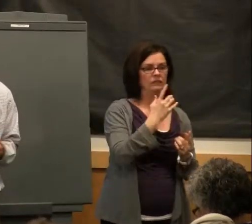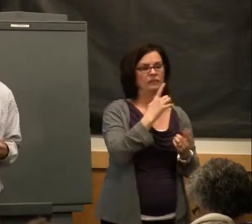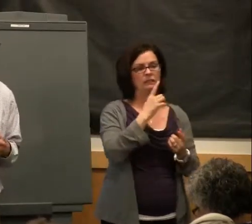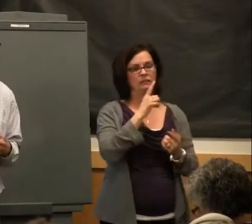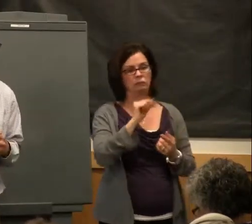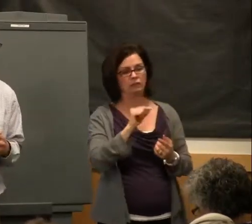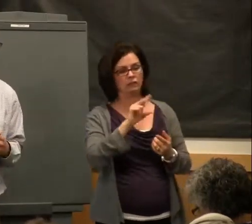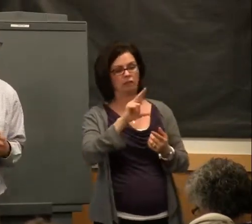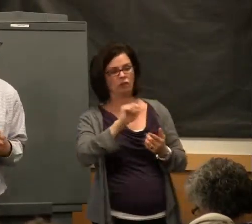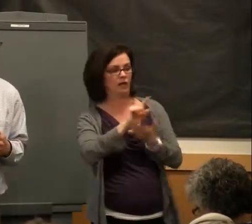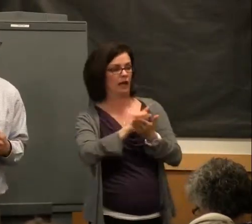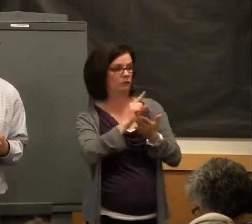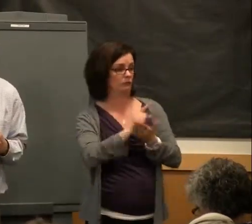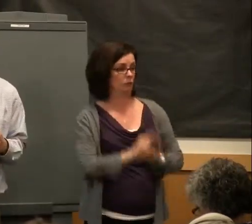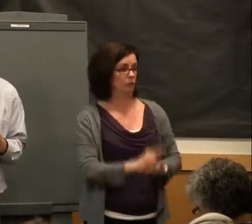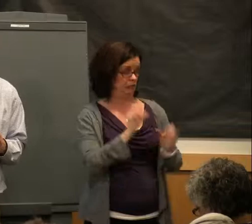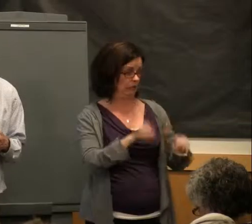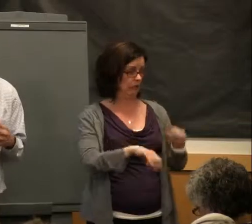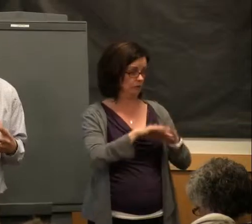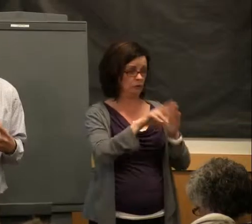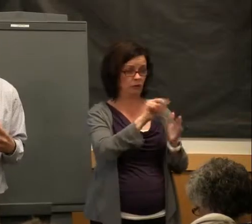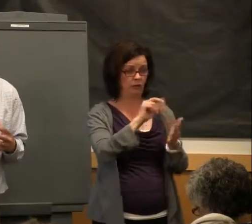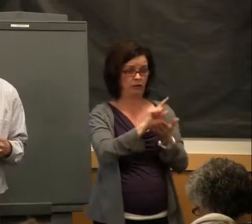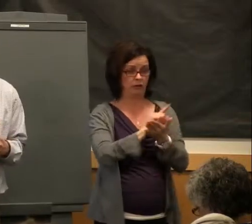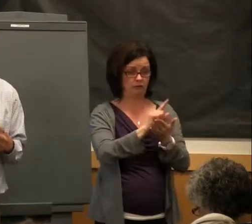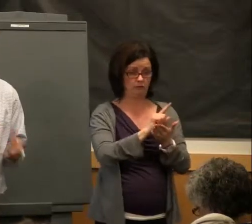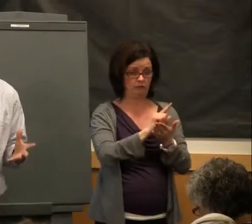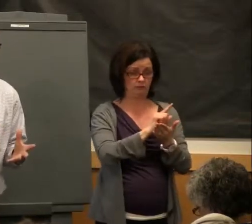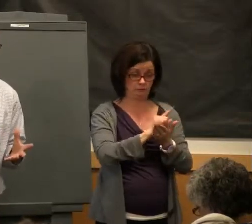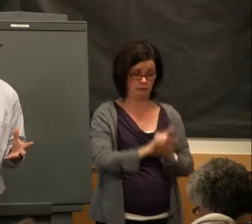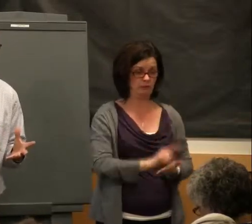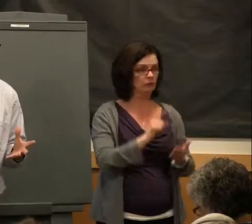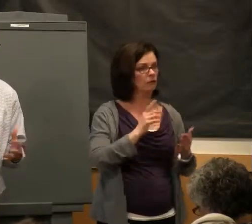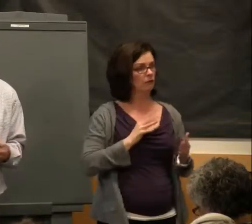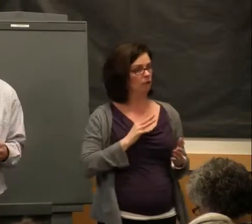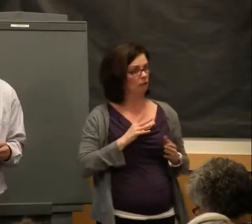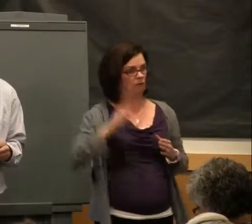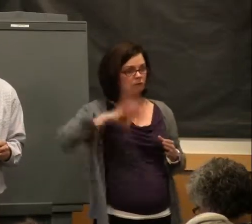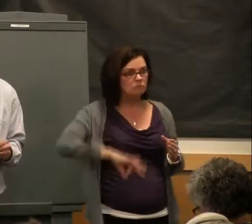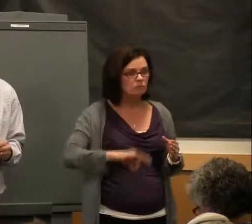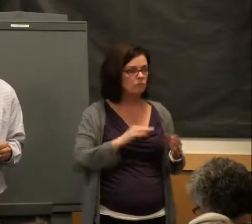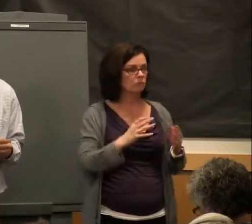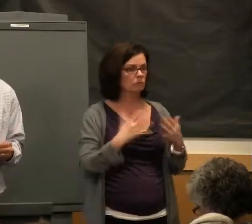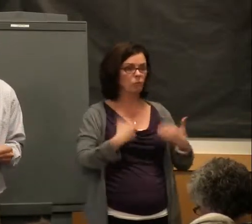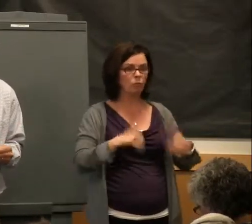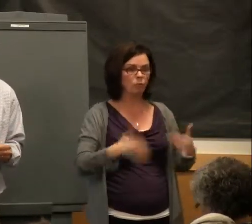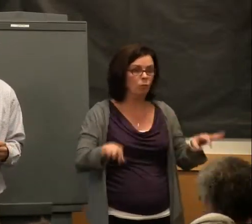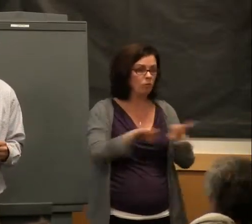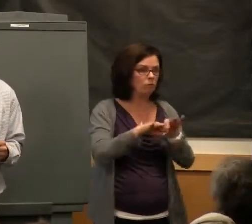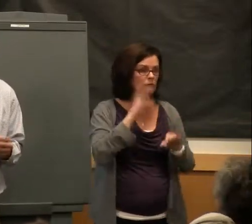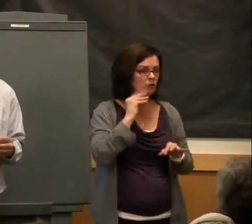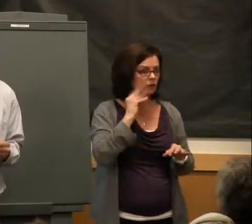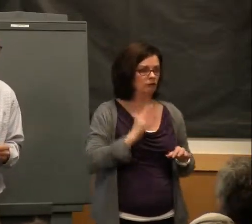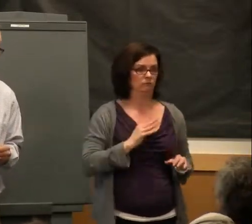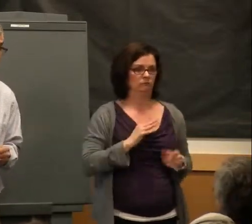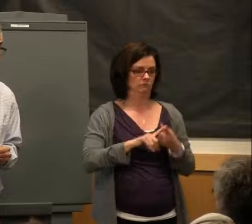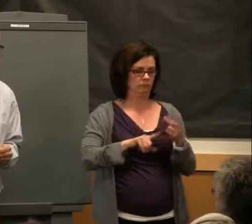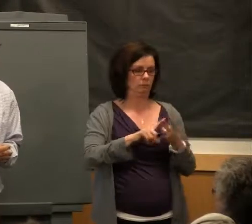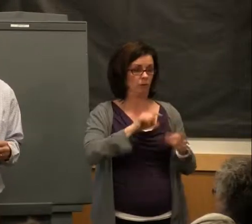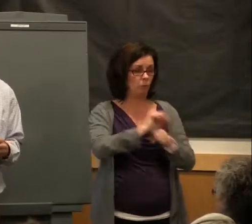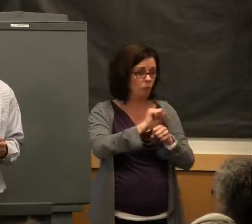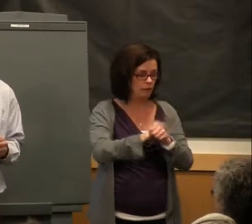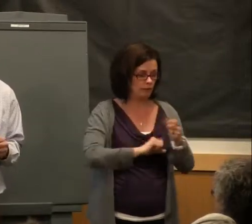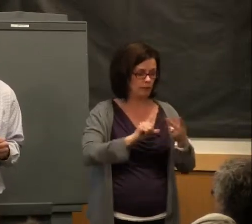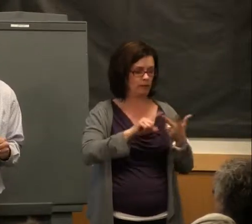up to 30 hours a week. So you're able to gain valuable work experience while working, getting